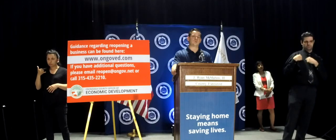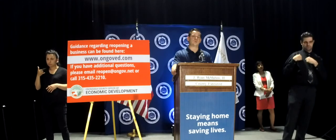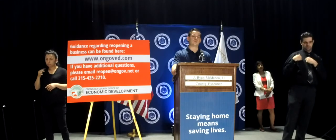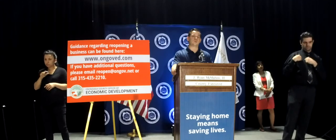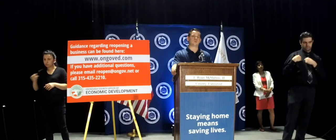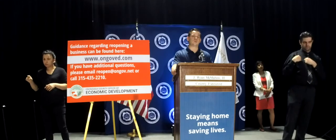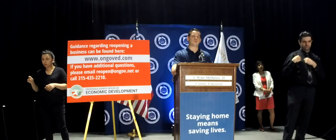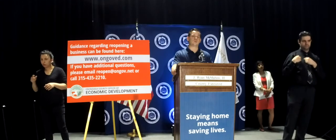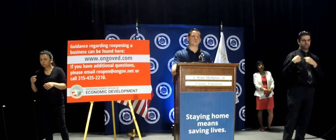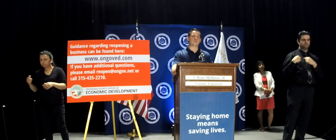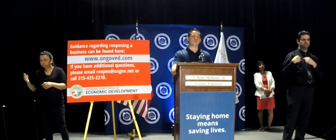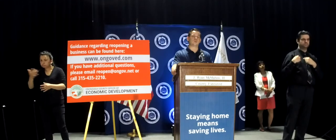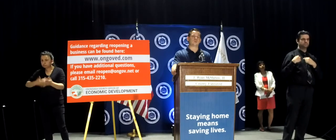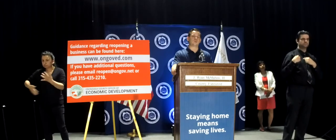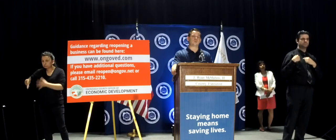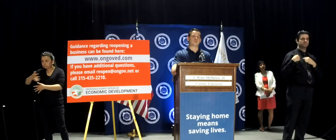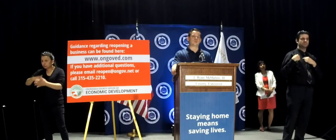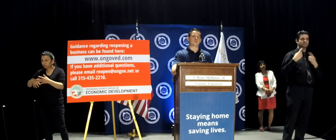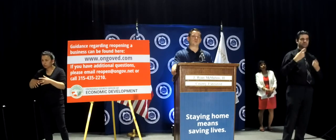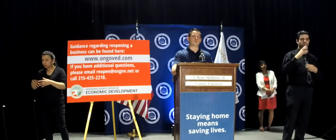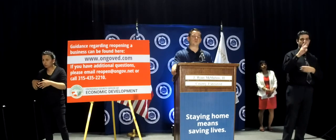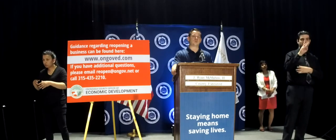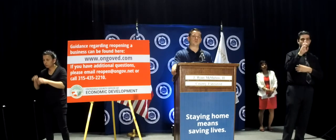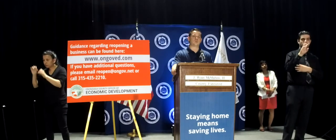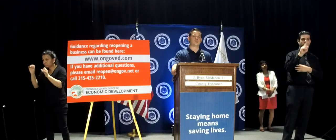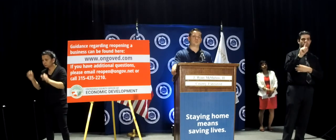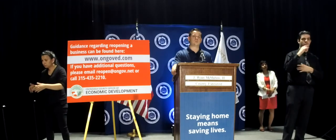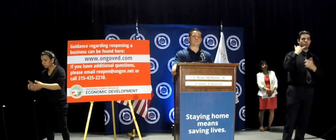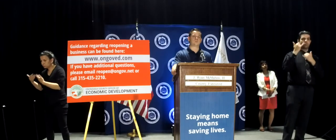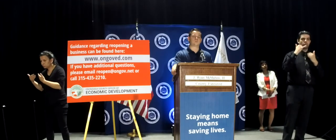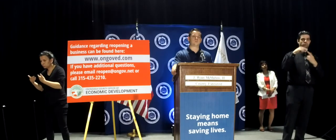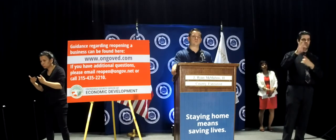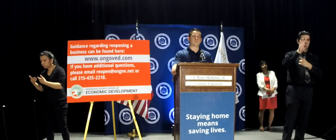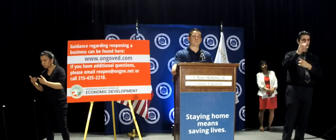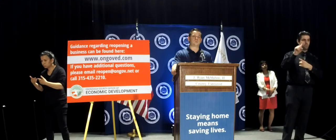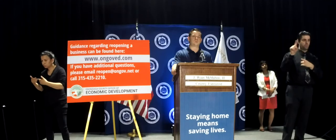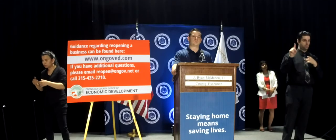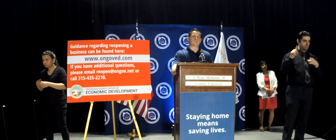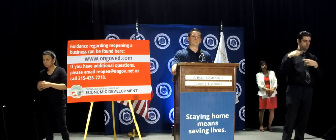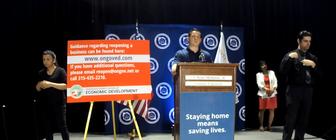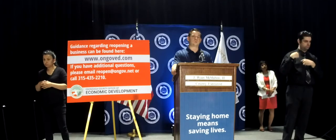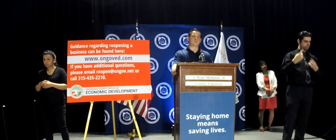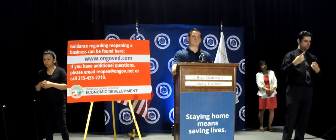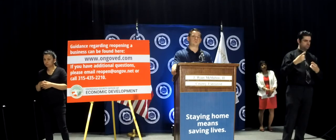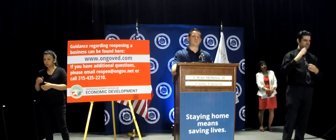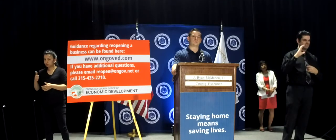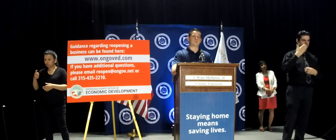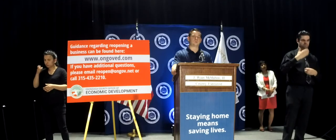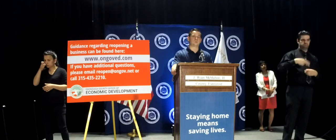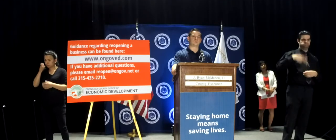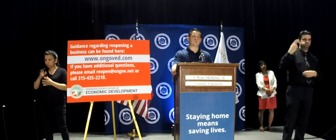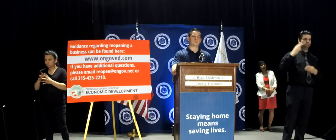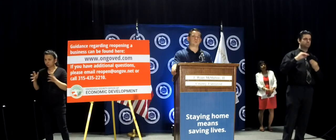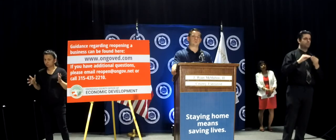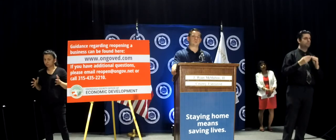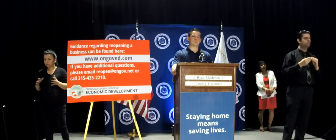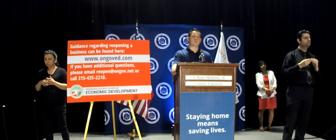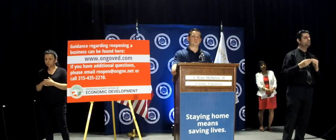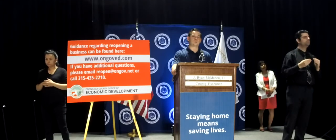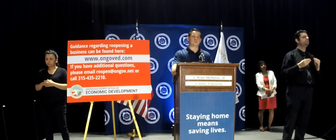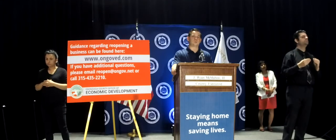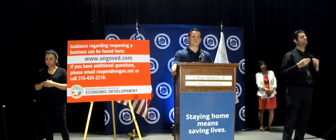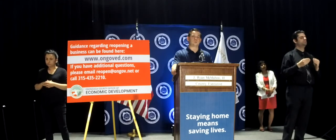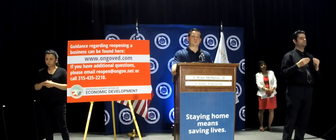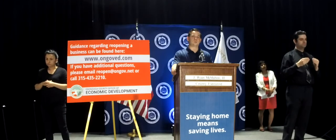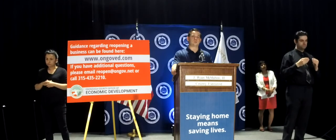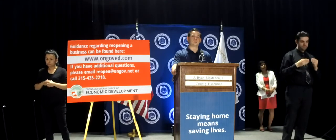social gathering. I know that's been over the last 2 months, and it seems like a high number, but to you, does that also mean that we have people in the community that are going